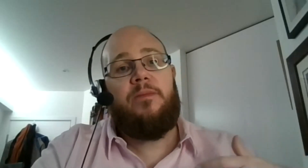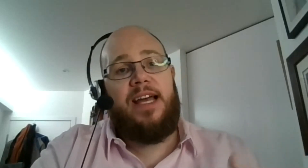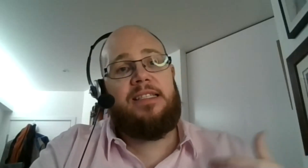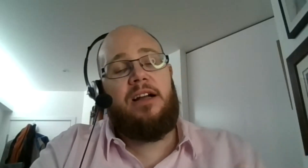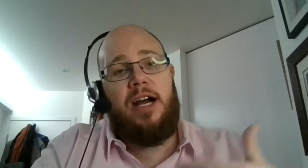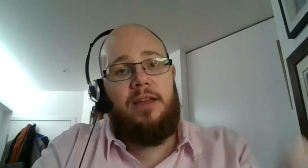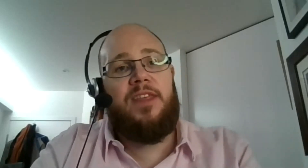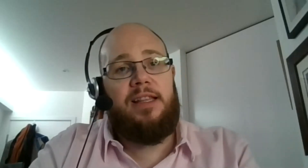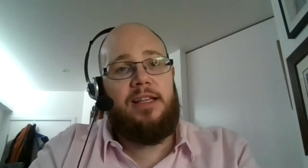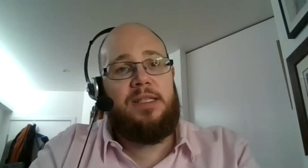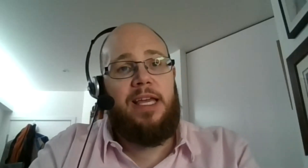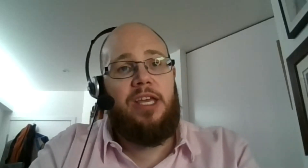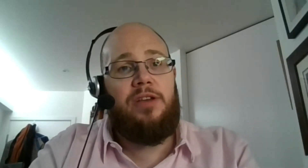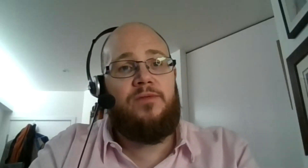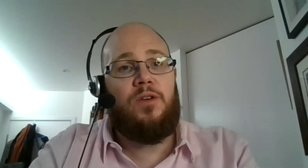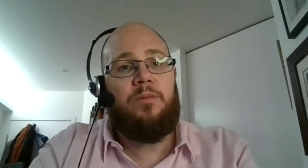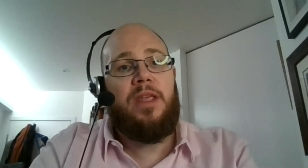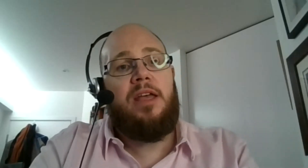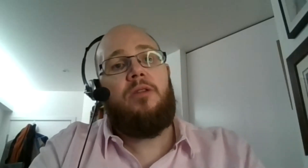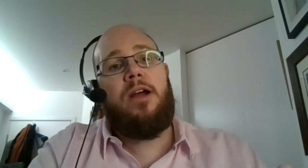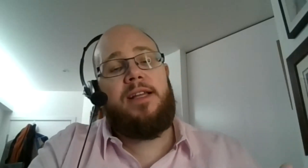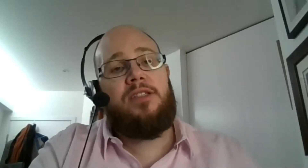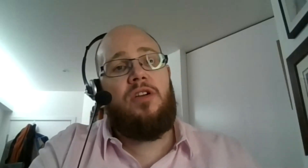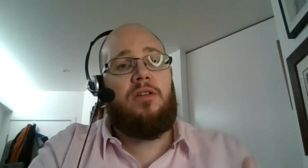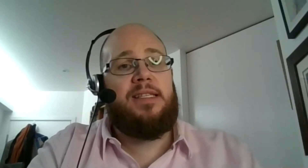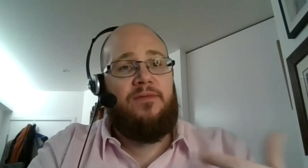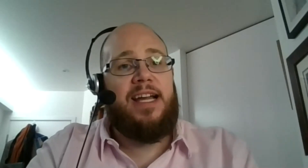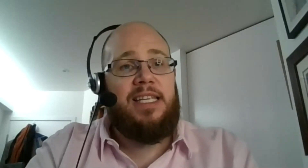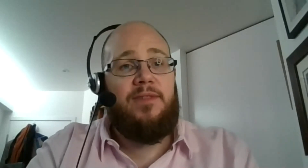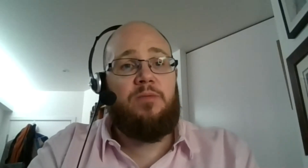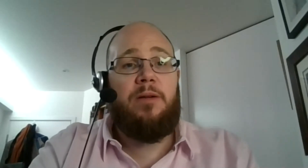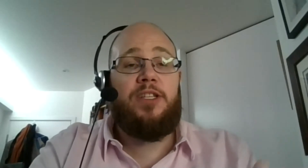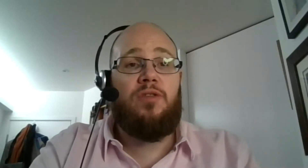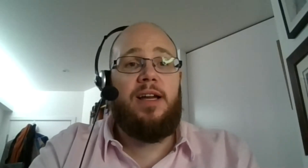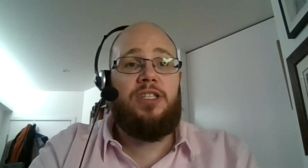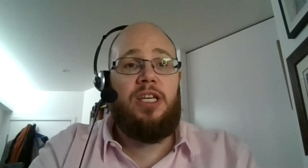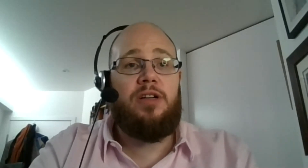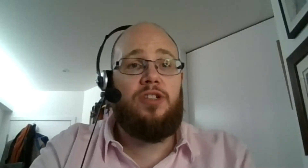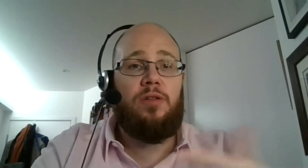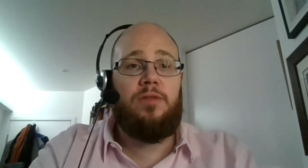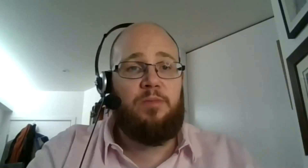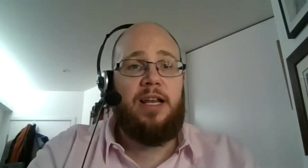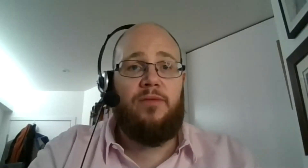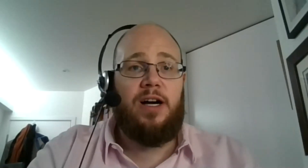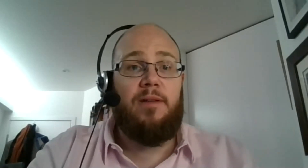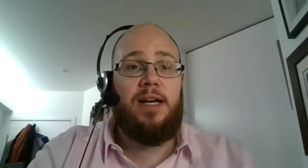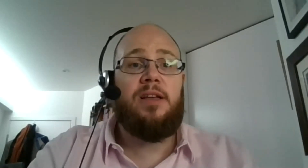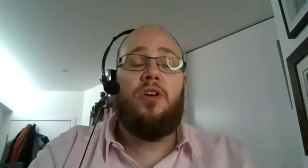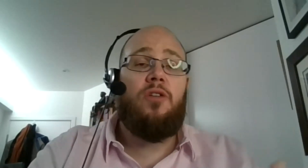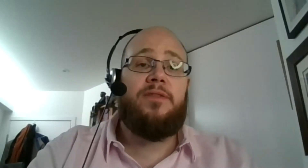that's the kind of thing that it's being used for. Where it's not as effective is where we're trying to control the spread of the virus, or if